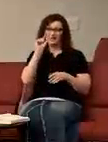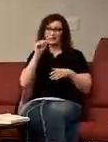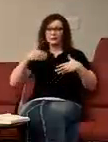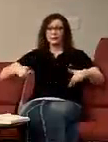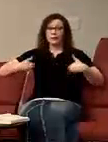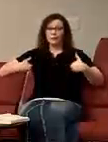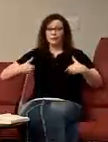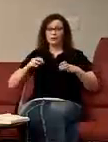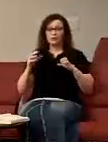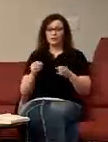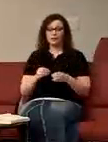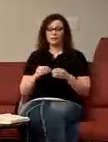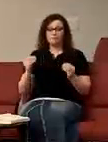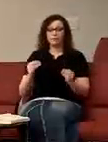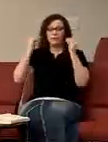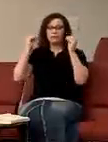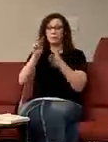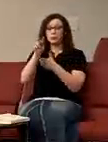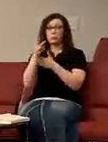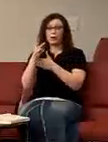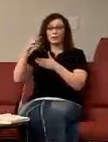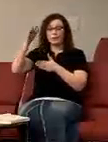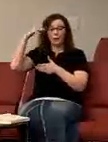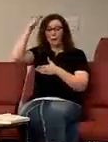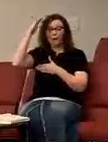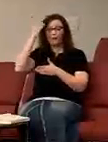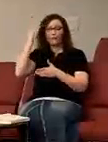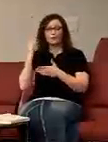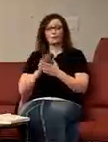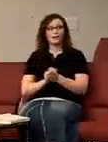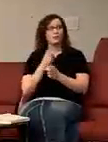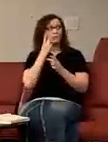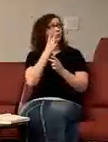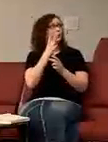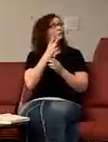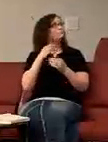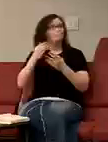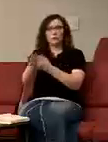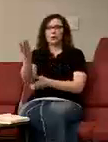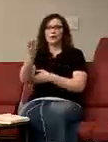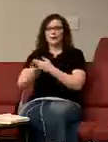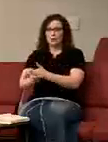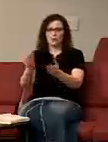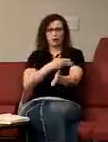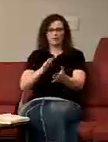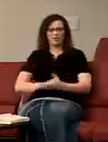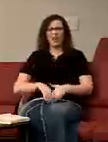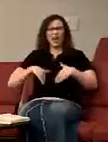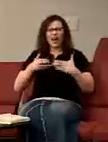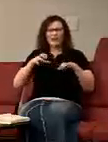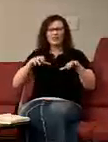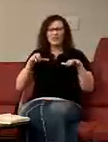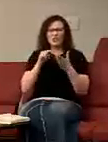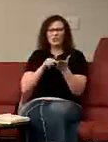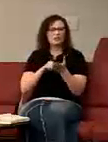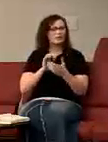head. But look at his arms. I mean, you know, and so I'm like, how does he do that? And so then I started looking